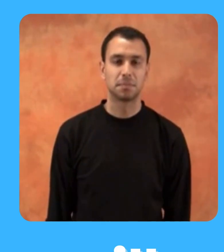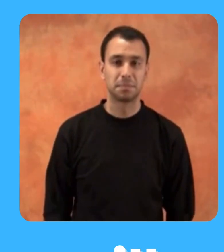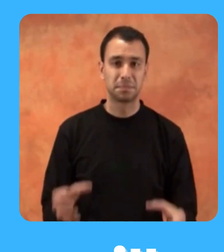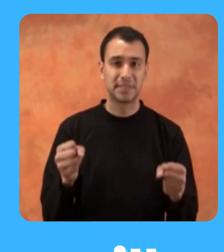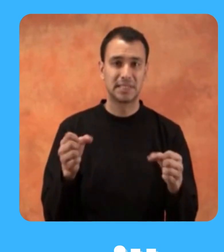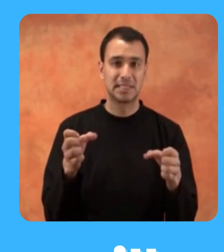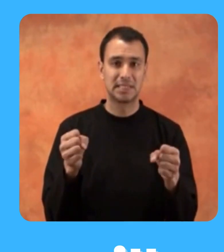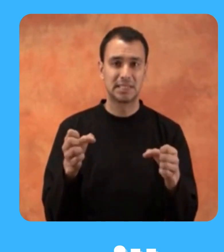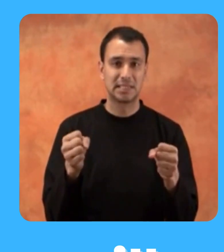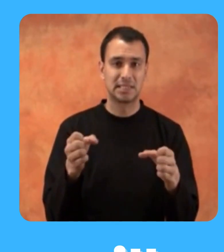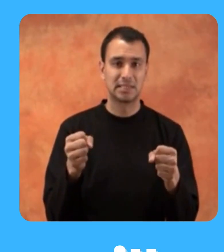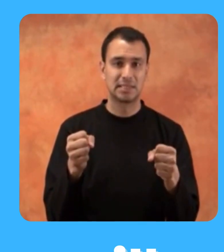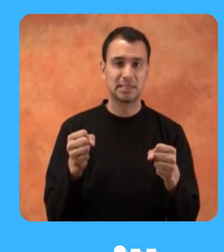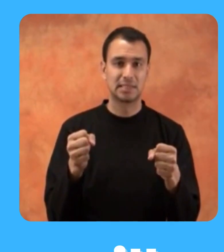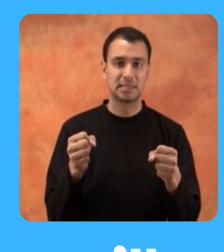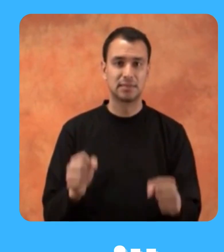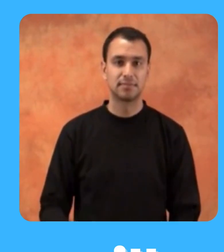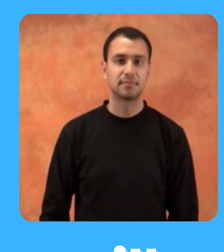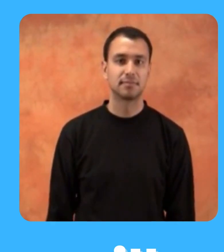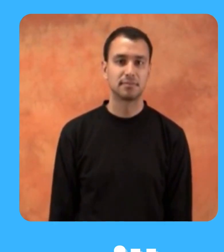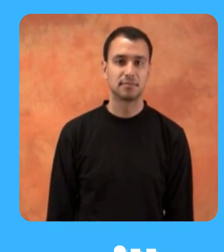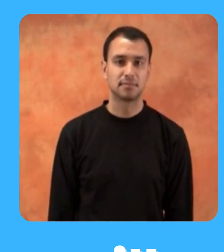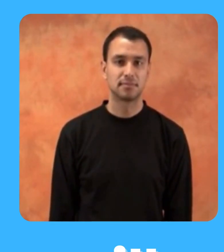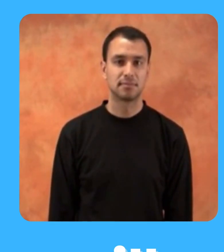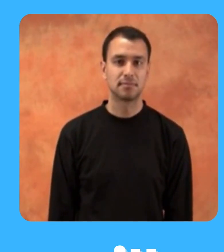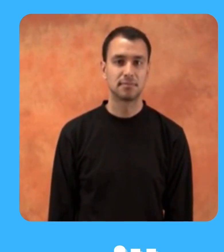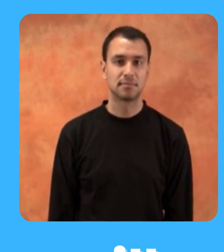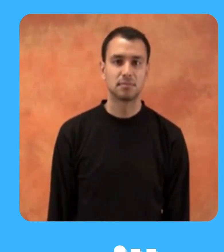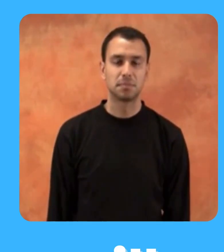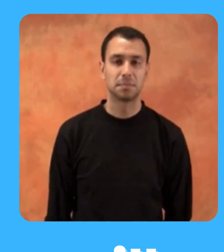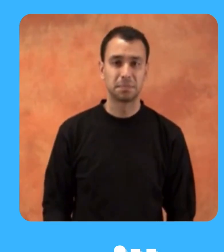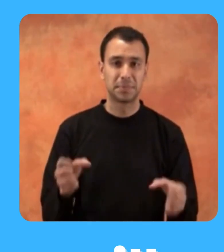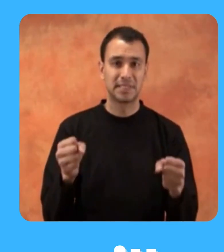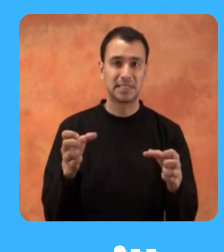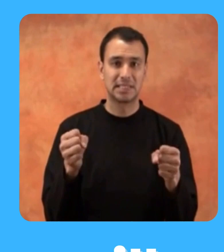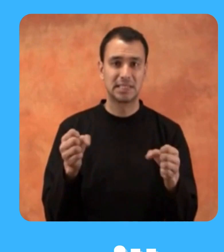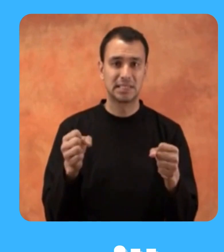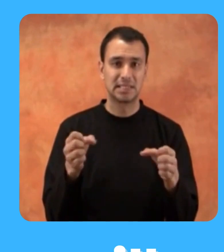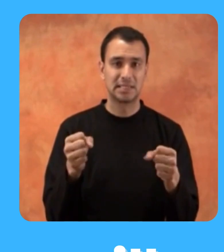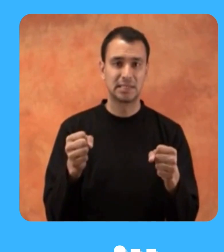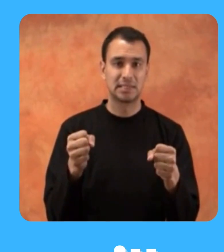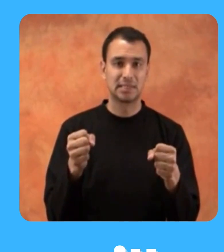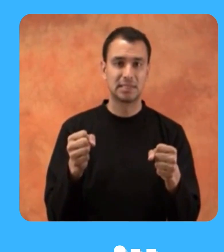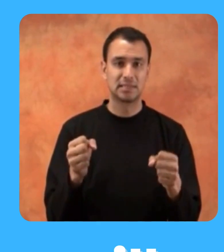Milk. Pour up a nice refreshing glass of milk.